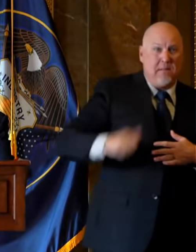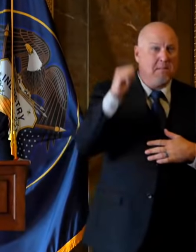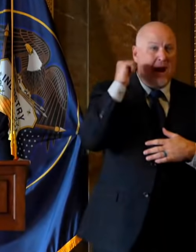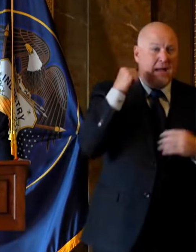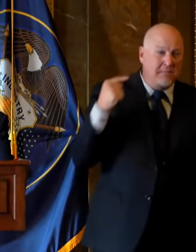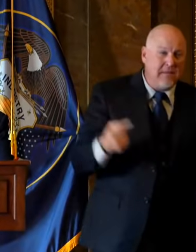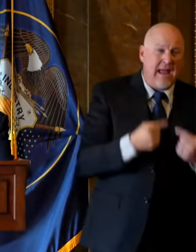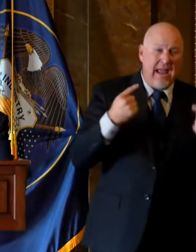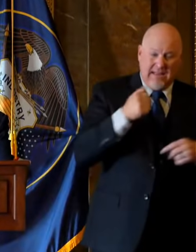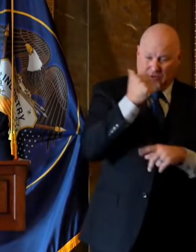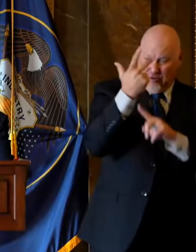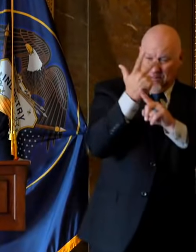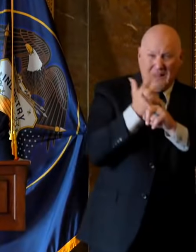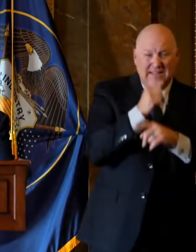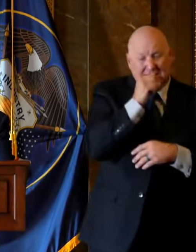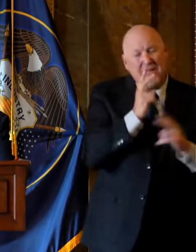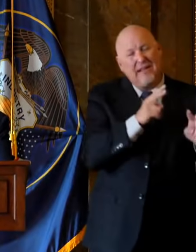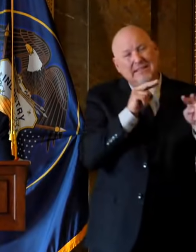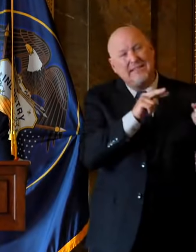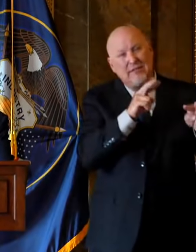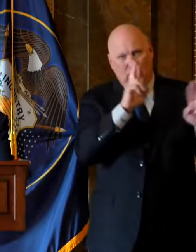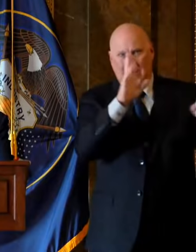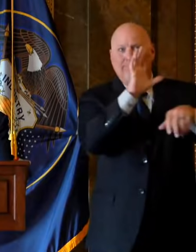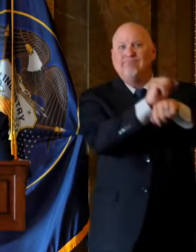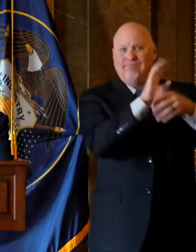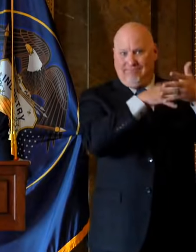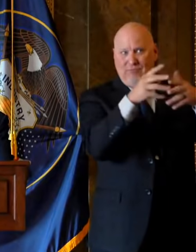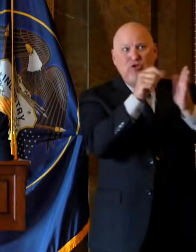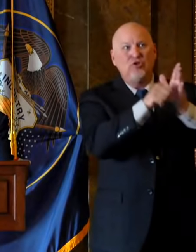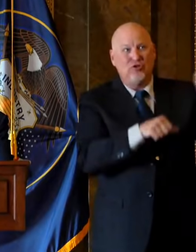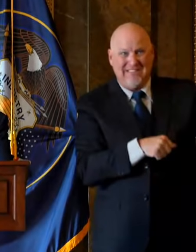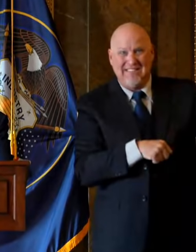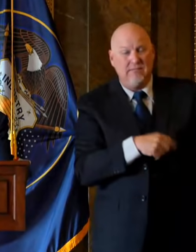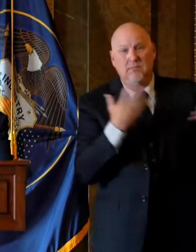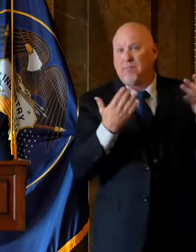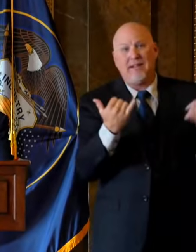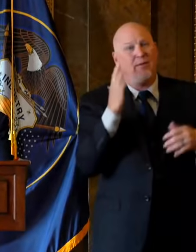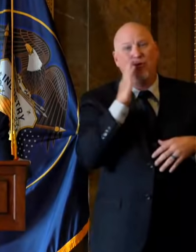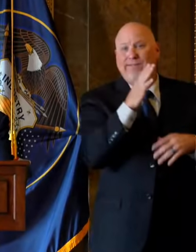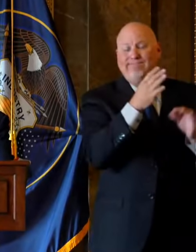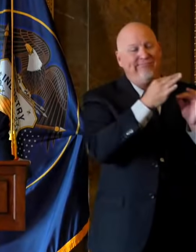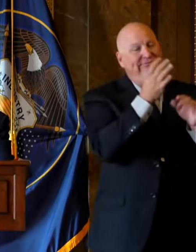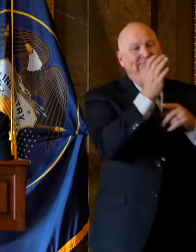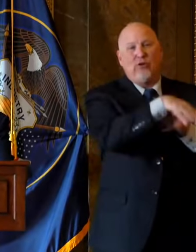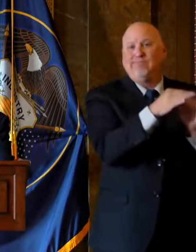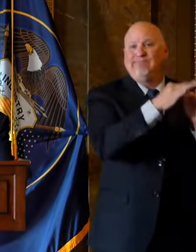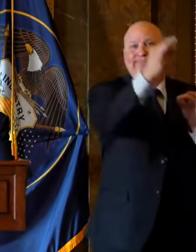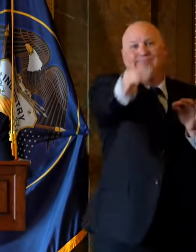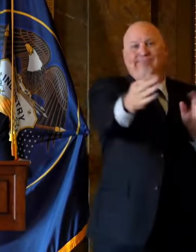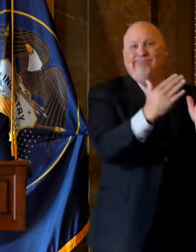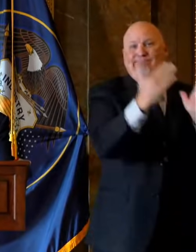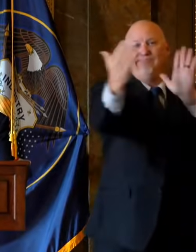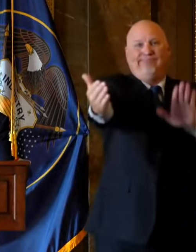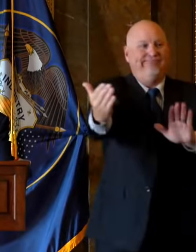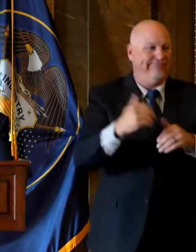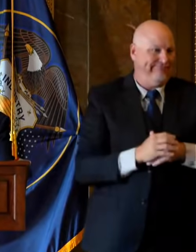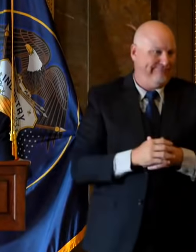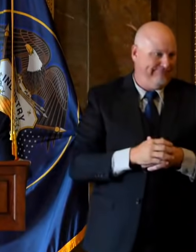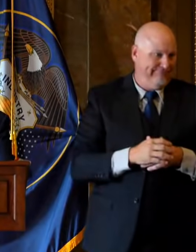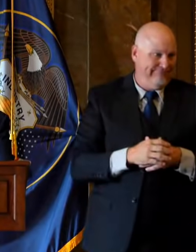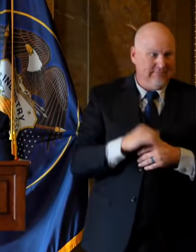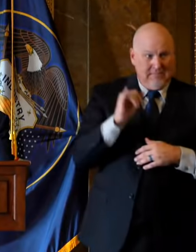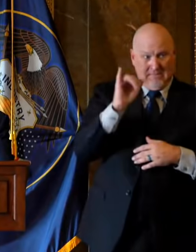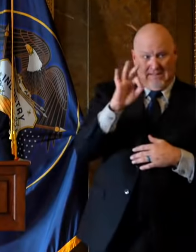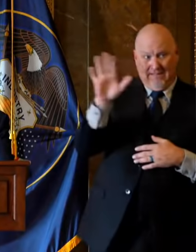You may be delayed. Let's say your heart surgery could maybe wait another month,